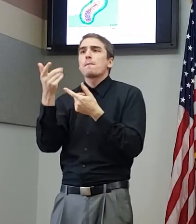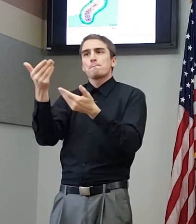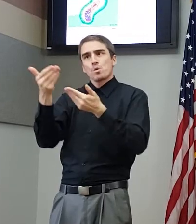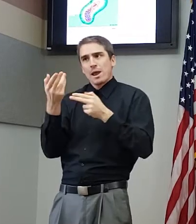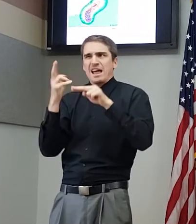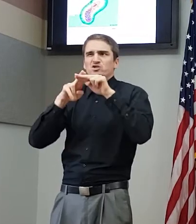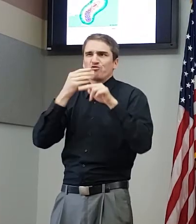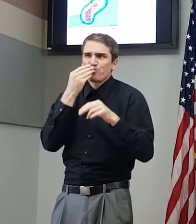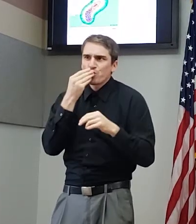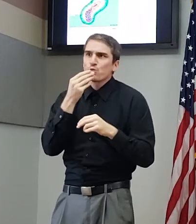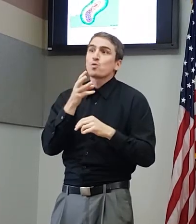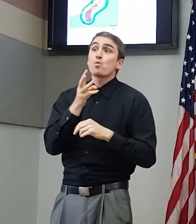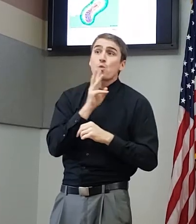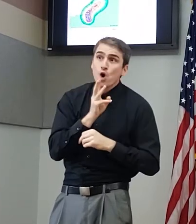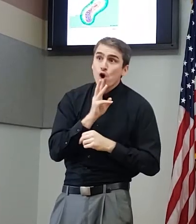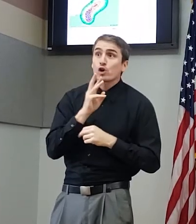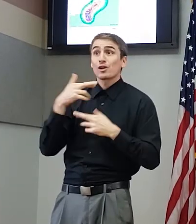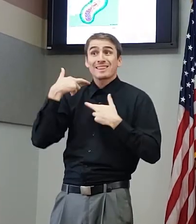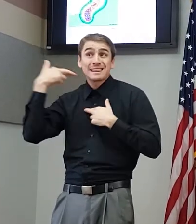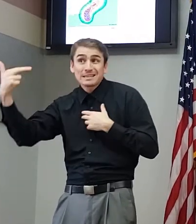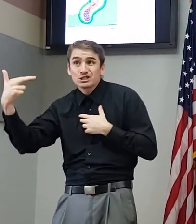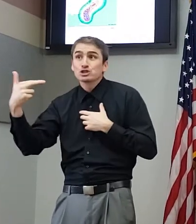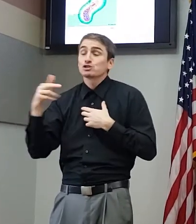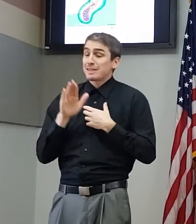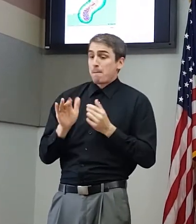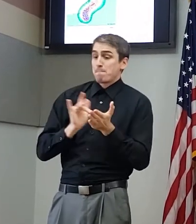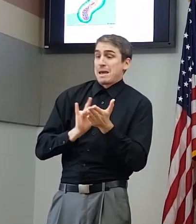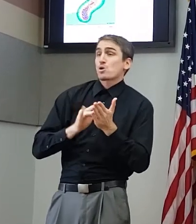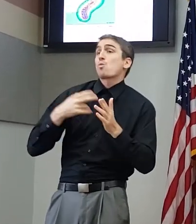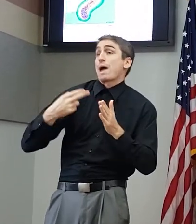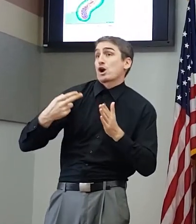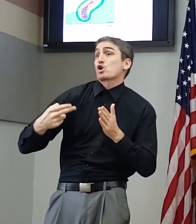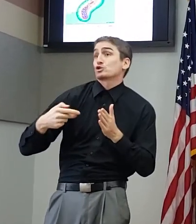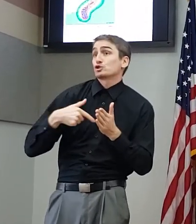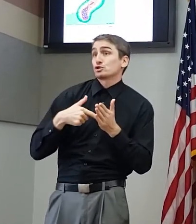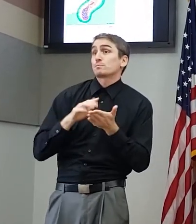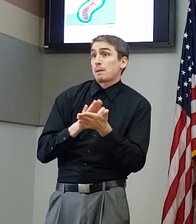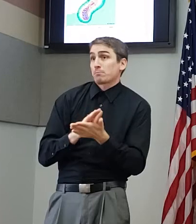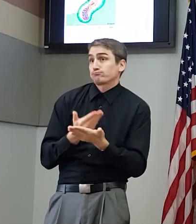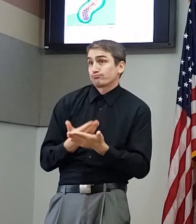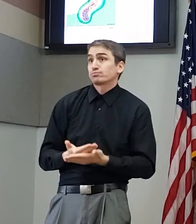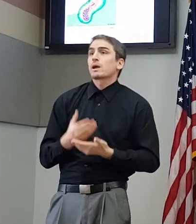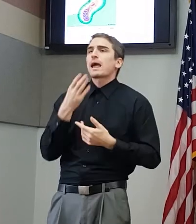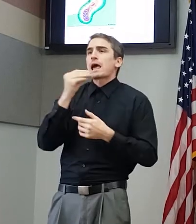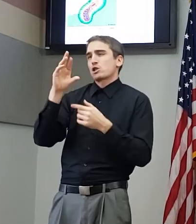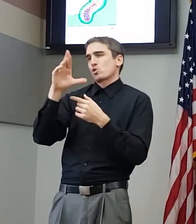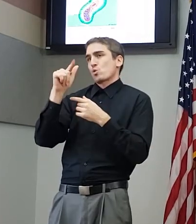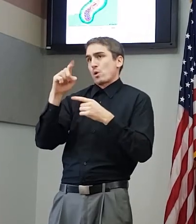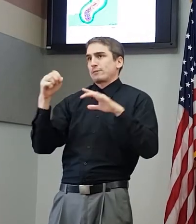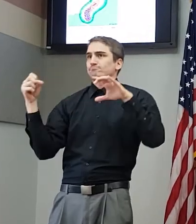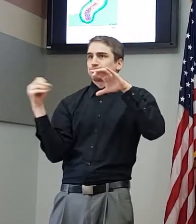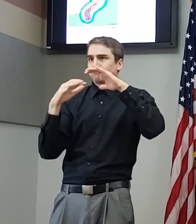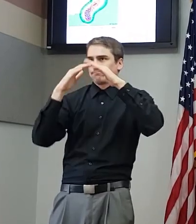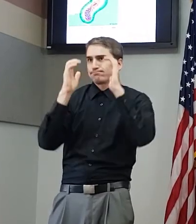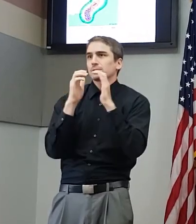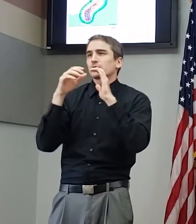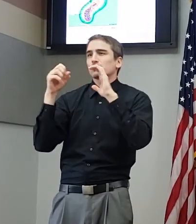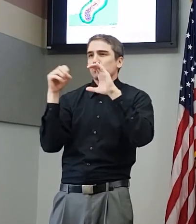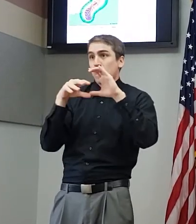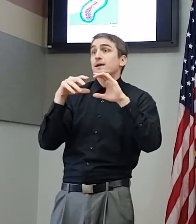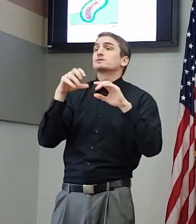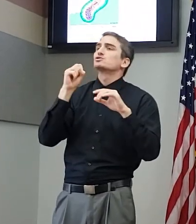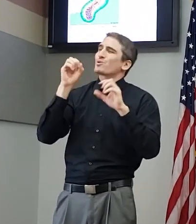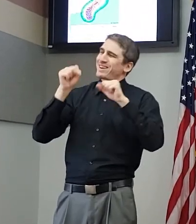extra food, water, a leash, their medical records, and even a crate for the animal so that we can all